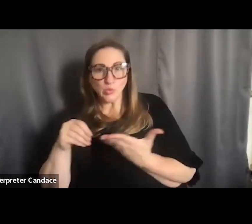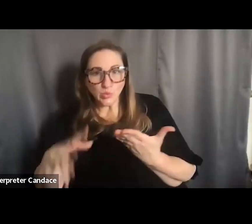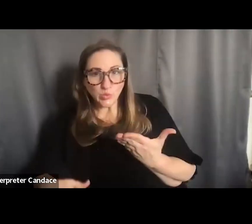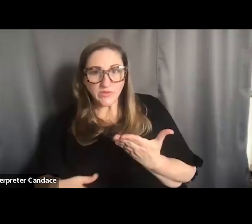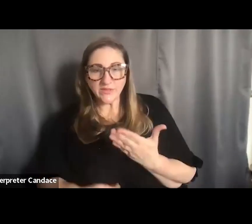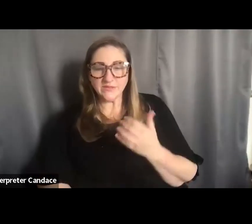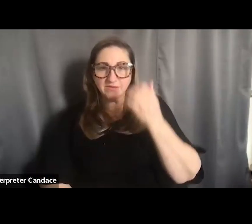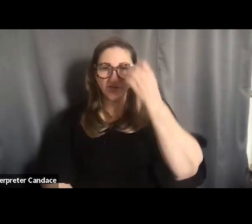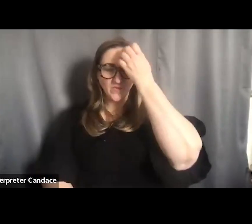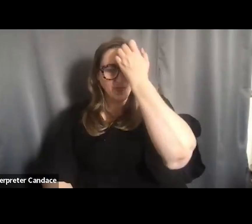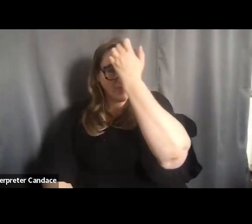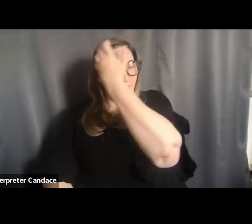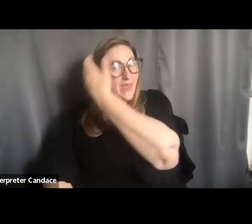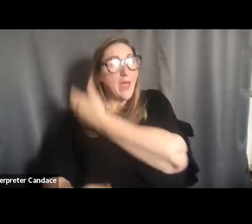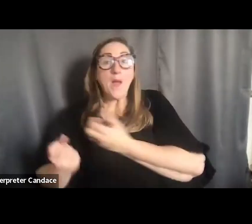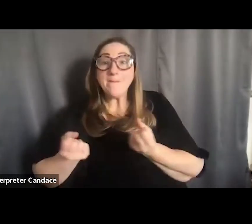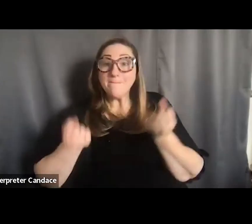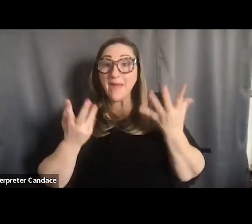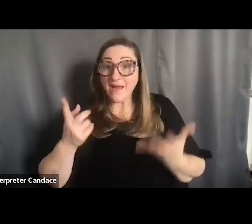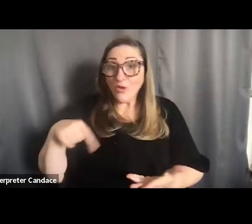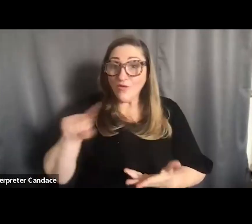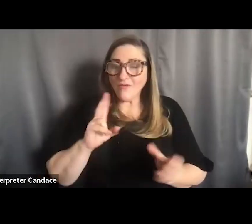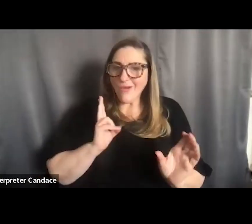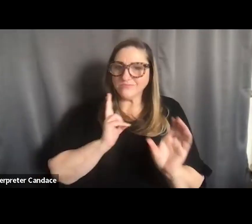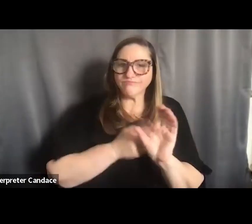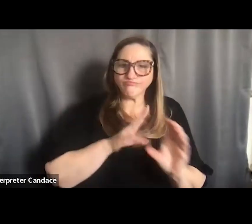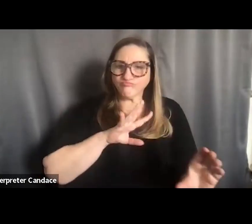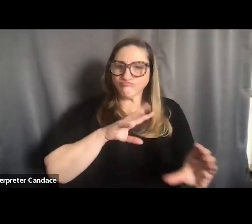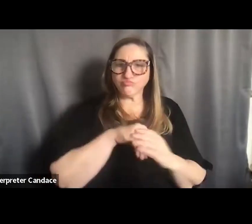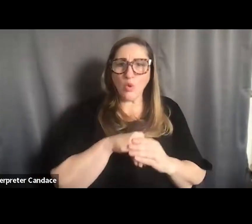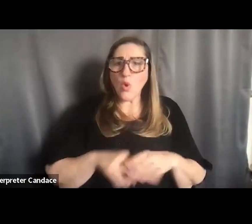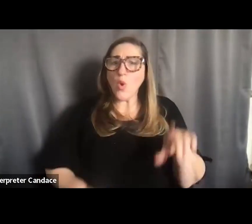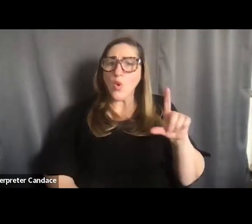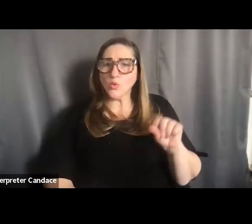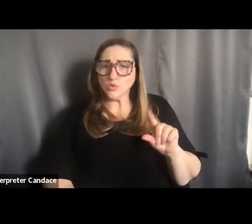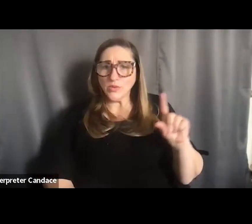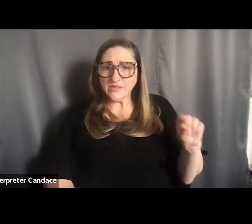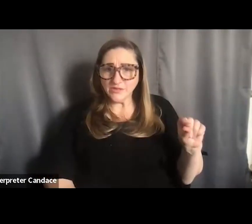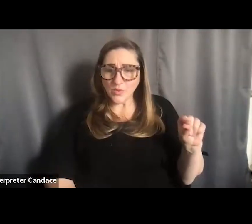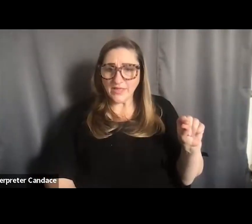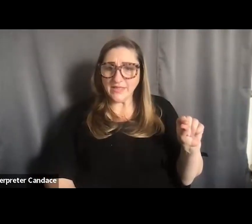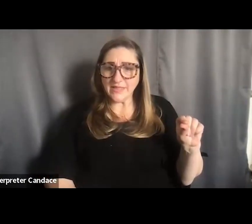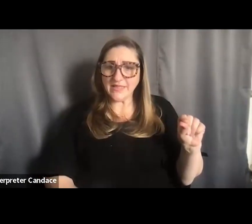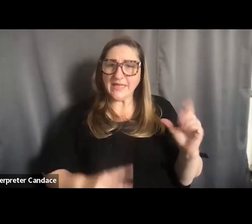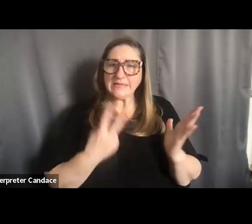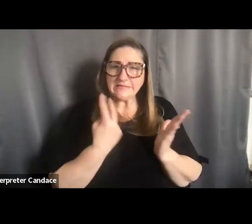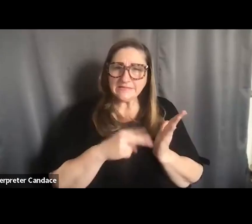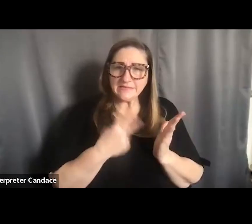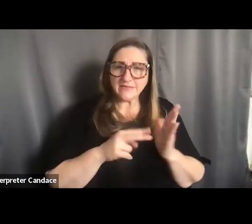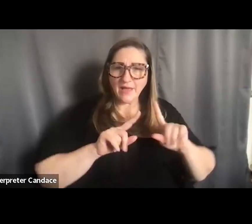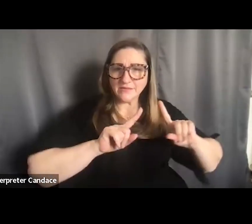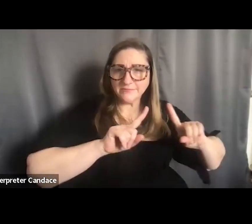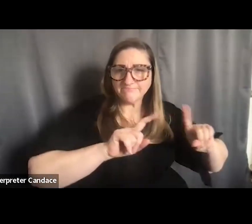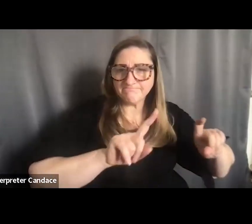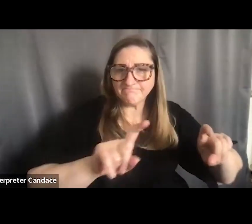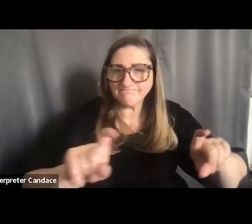of you on this call also participated in our 2023 dance industry census, which surveyed about a quarter of